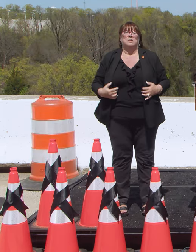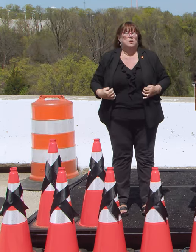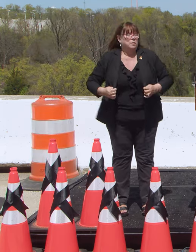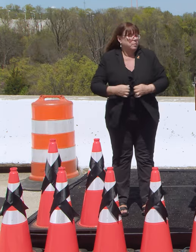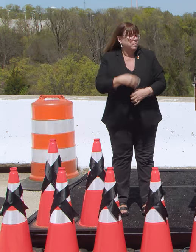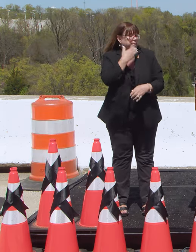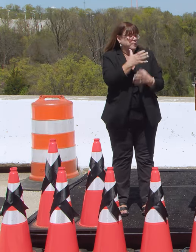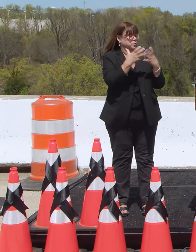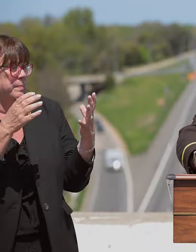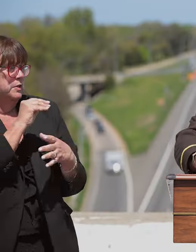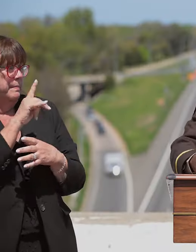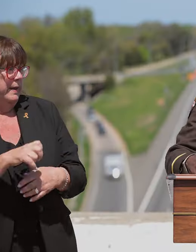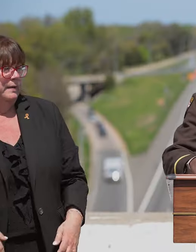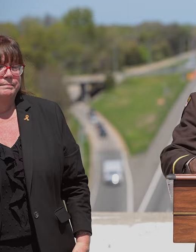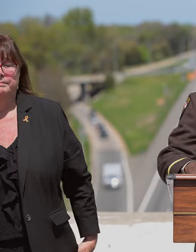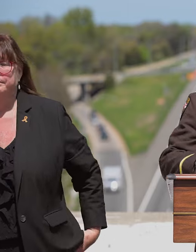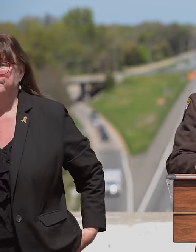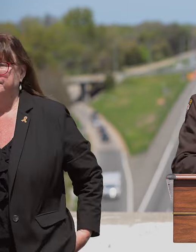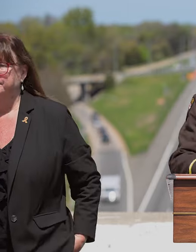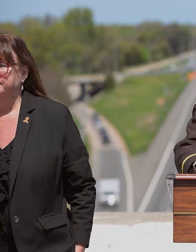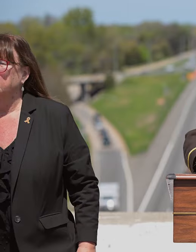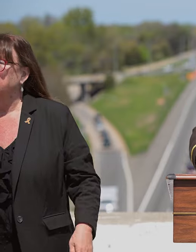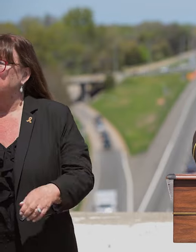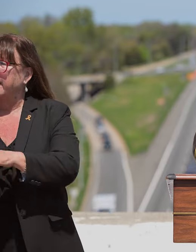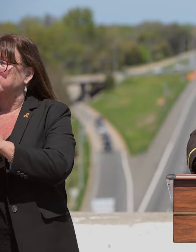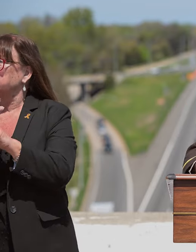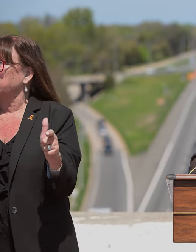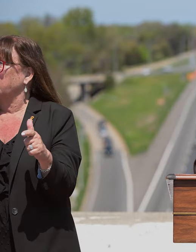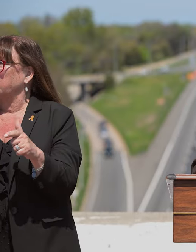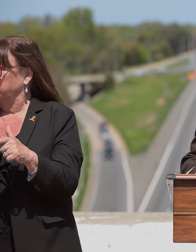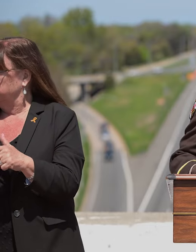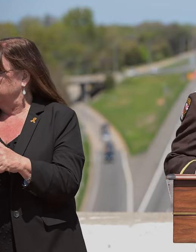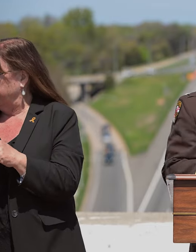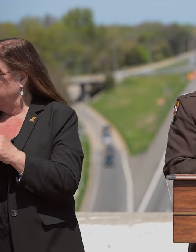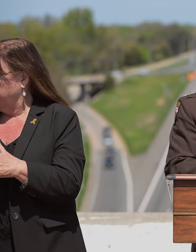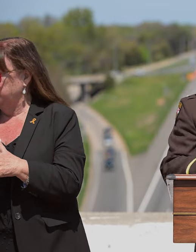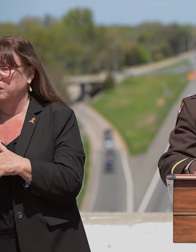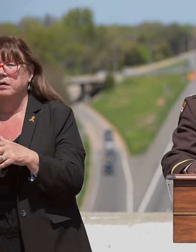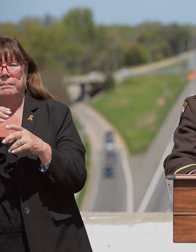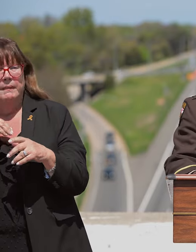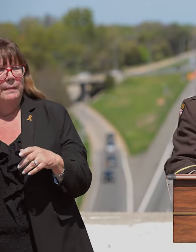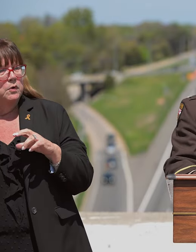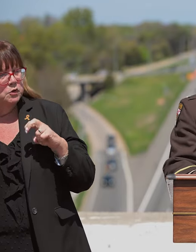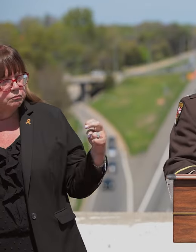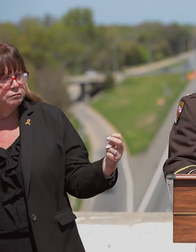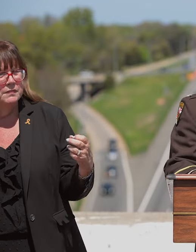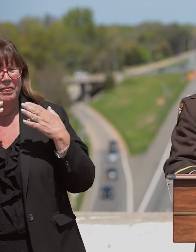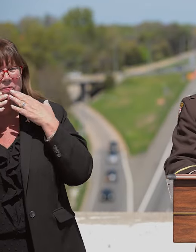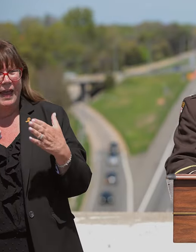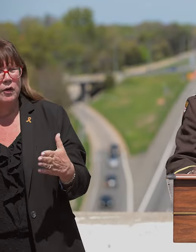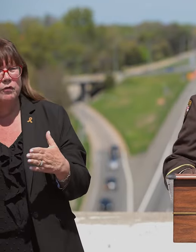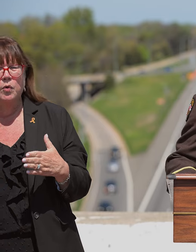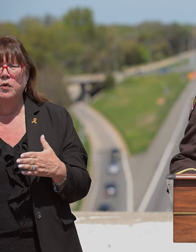Mike, thank you so much. Good afternoon, everyone here. Lieutenant Governor Miller, members of the dais. I'd just like to say thank you